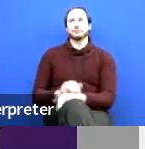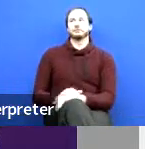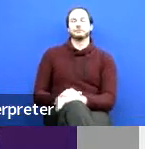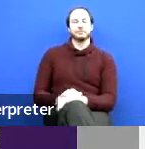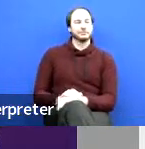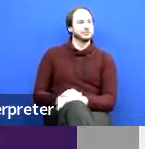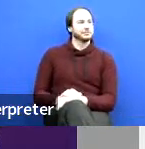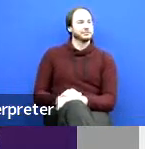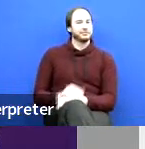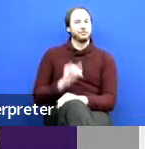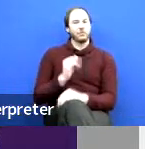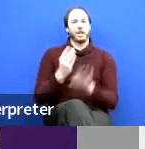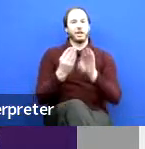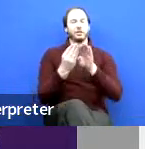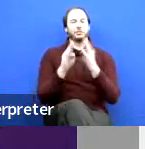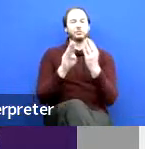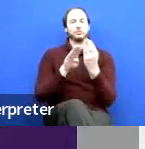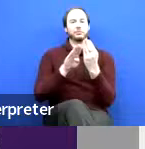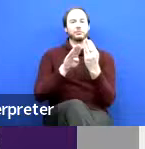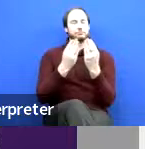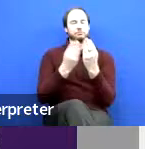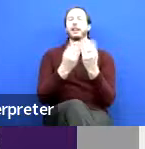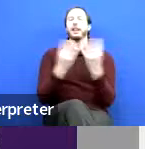Watch the mic.